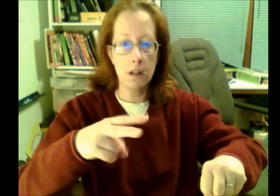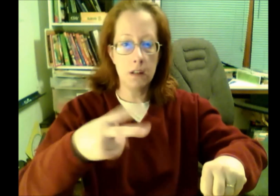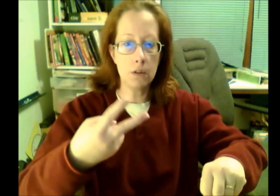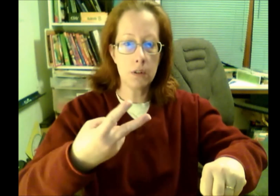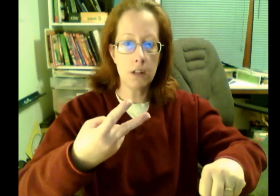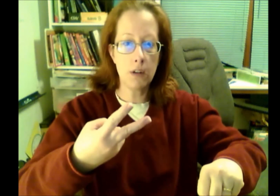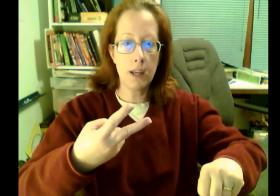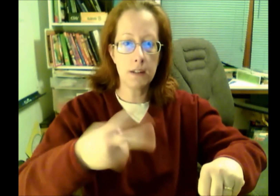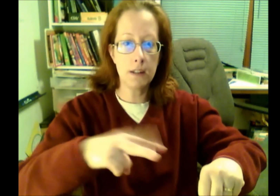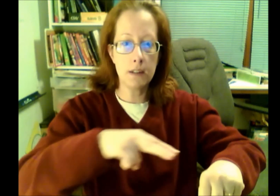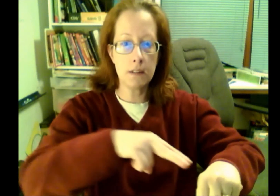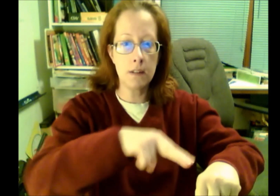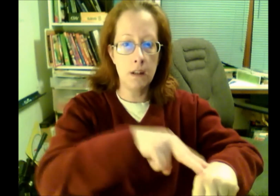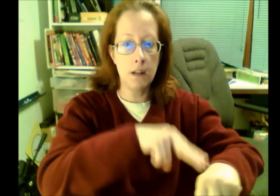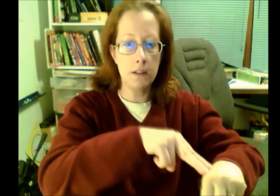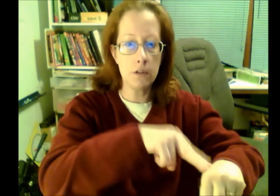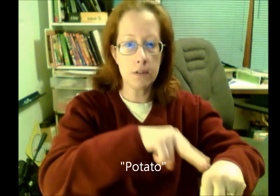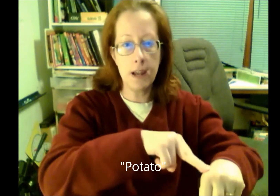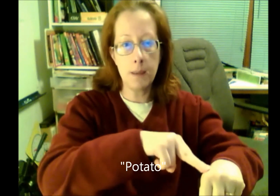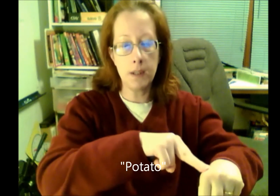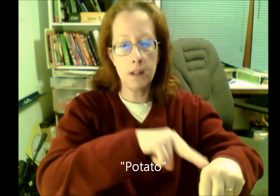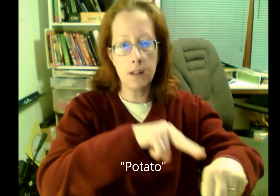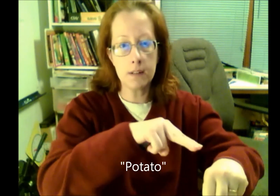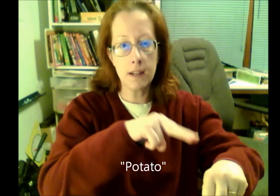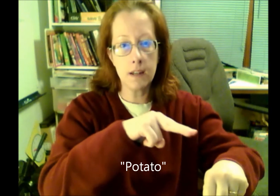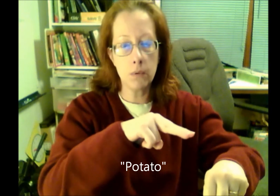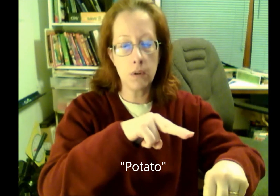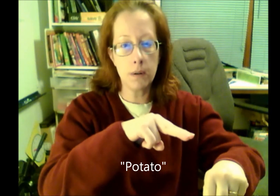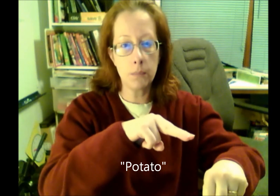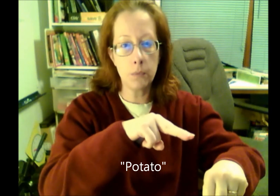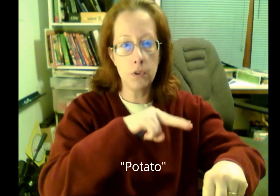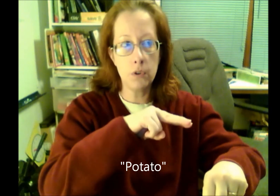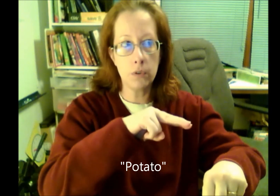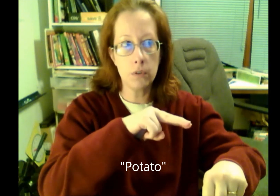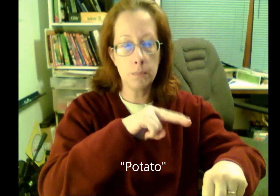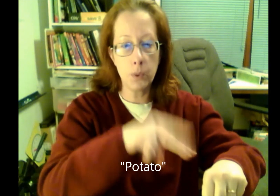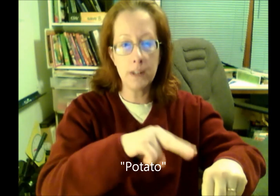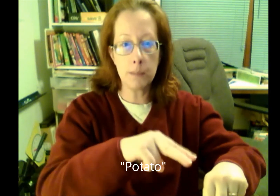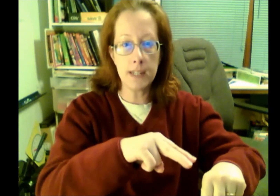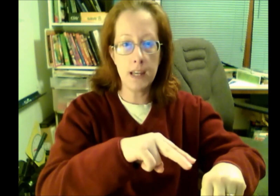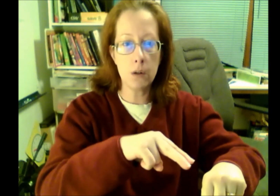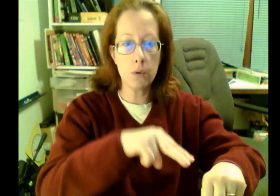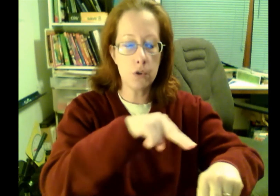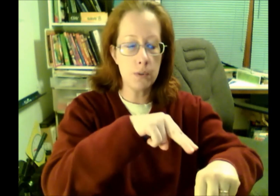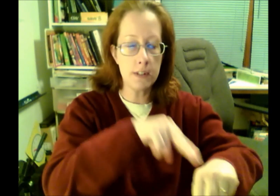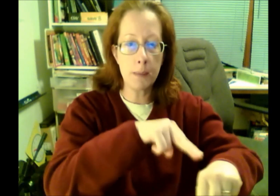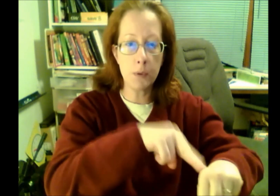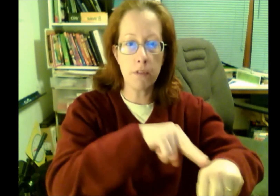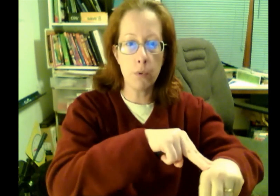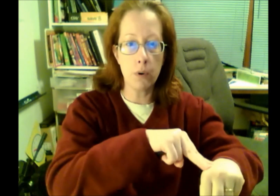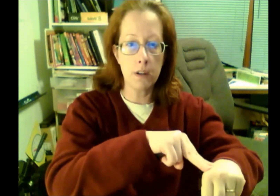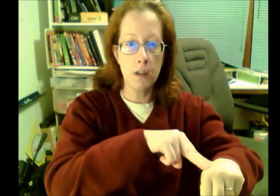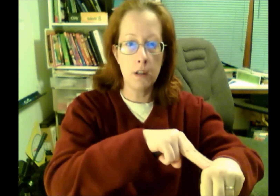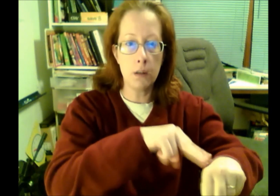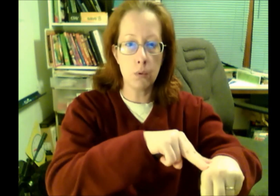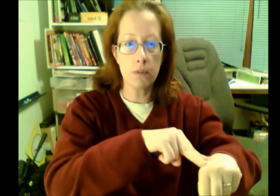you take your hand like this, and then you're stabbing it. And it's like when you're boiling potatoes, you stab it with a fork in order for